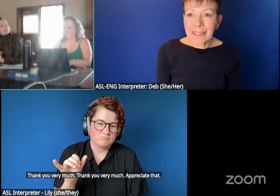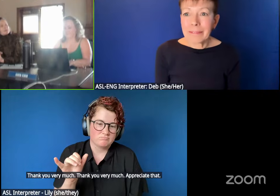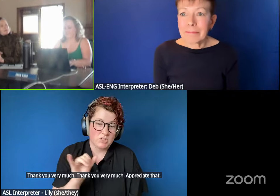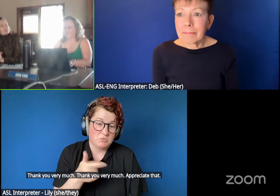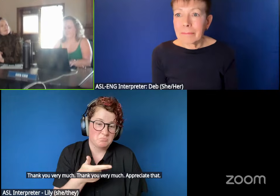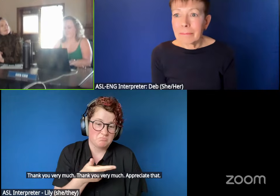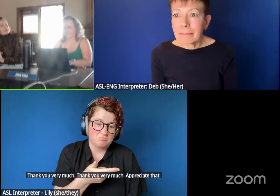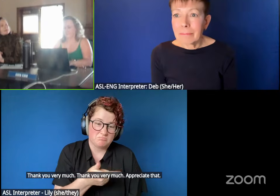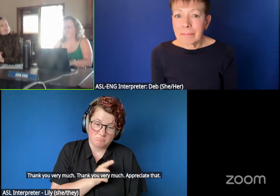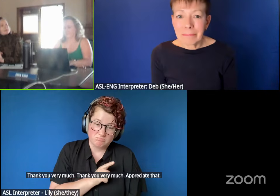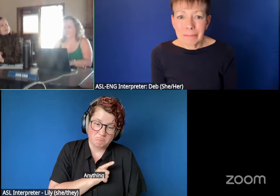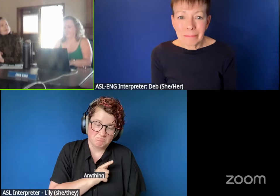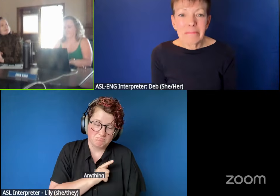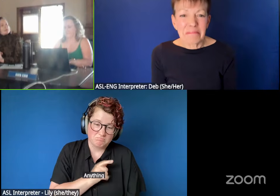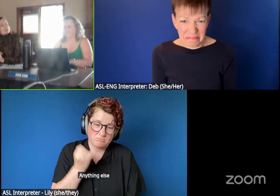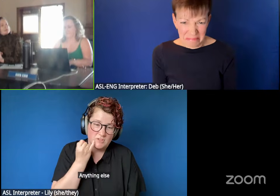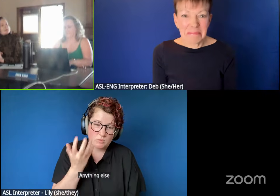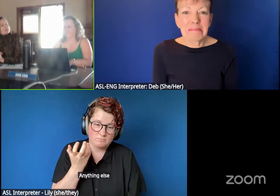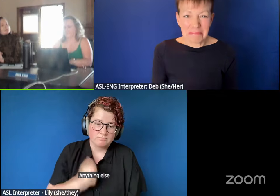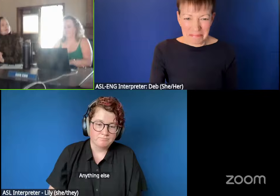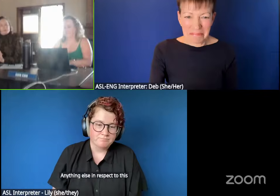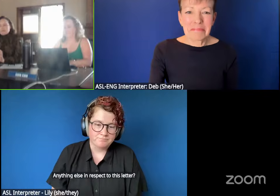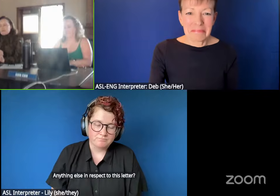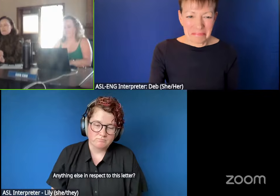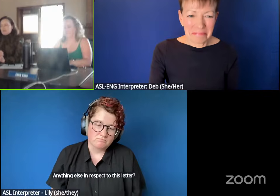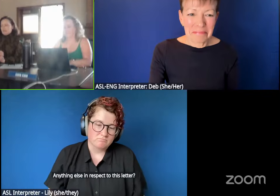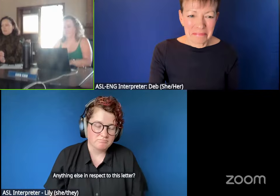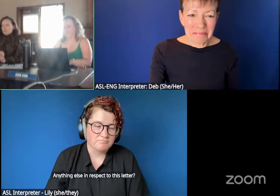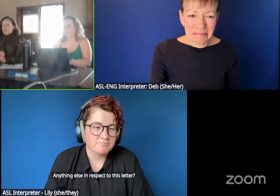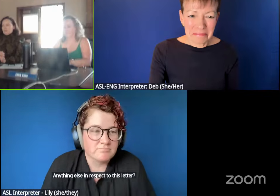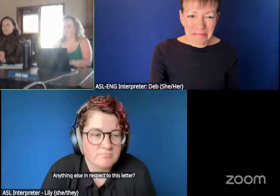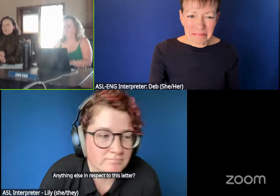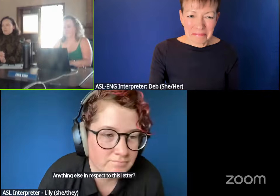Anything else in respect to this letter?